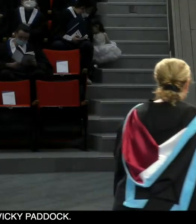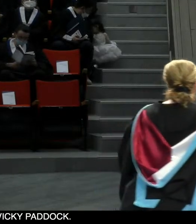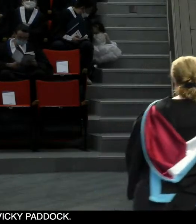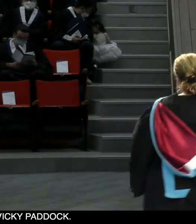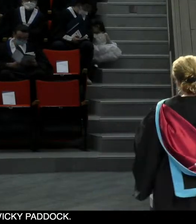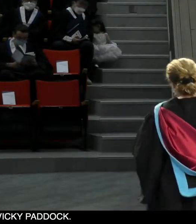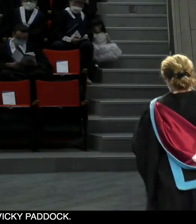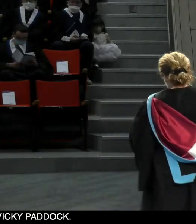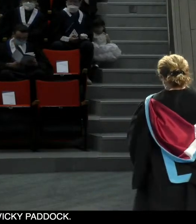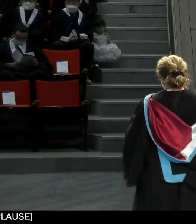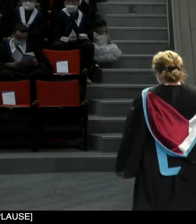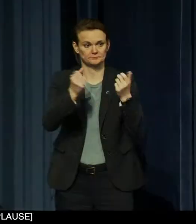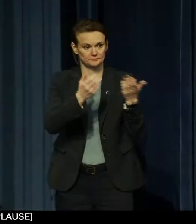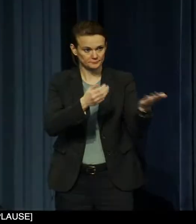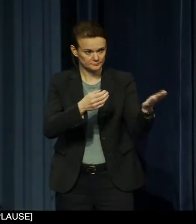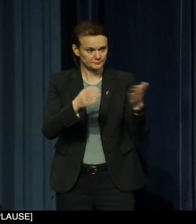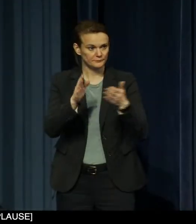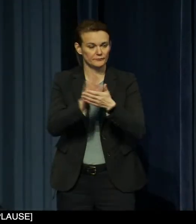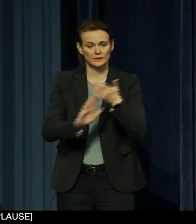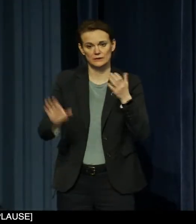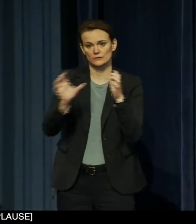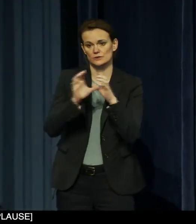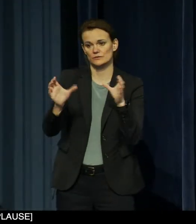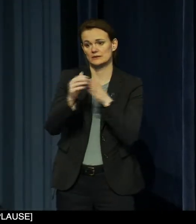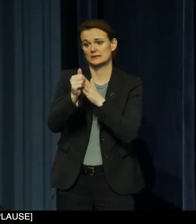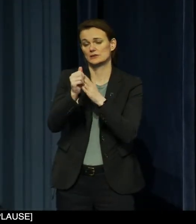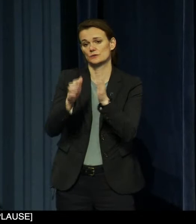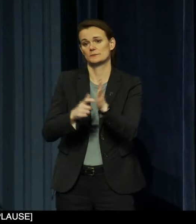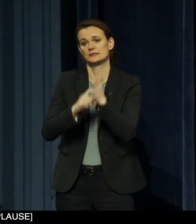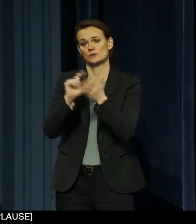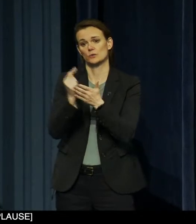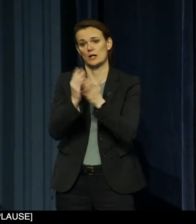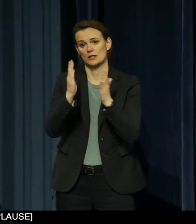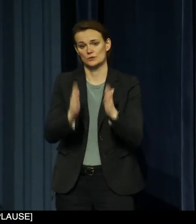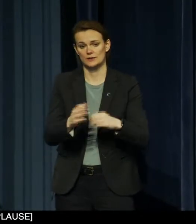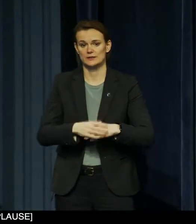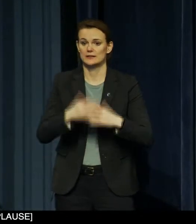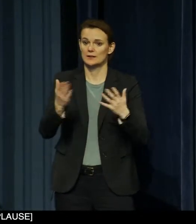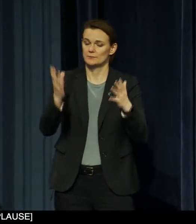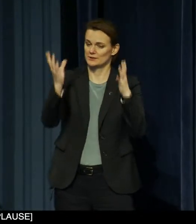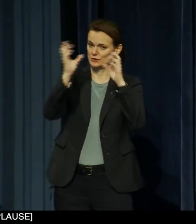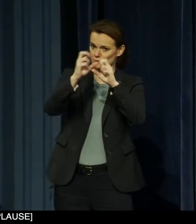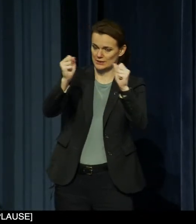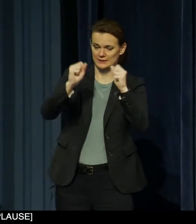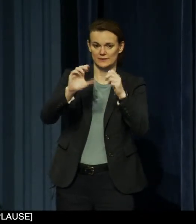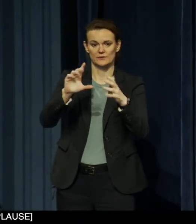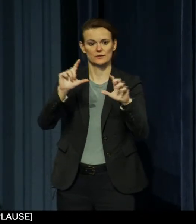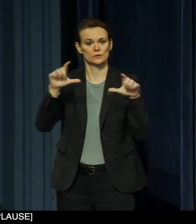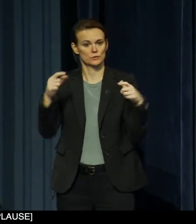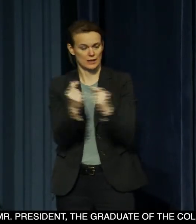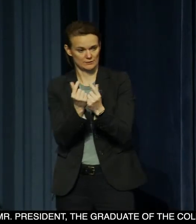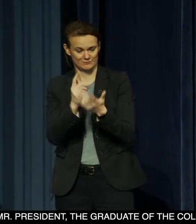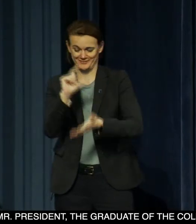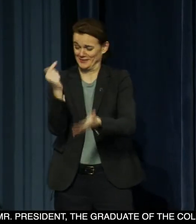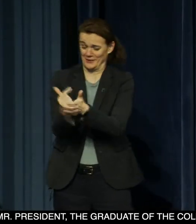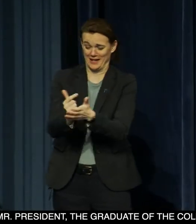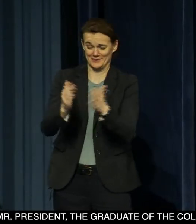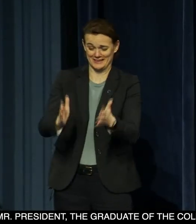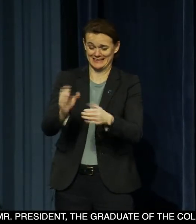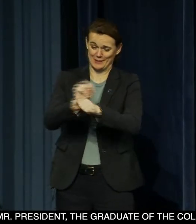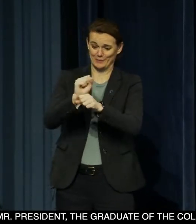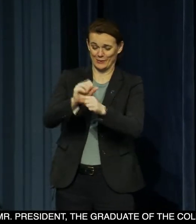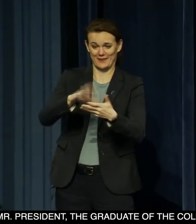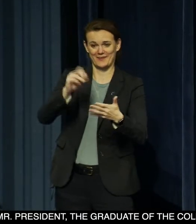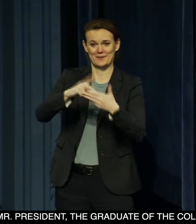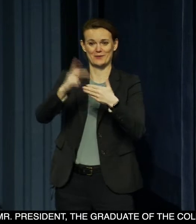Mr. President, the graduate of the College Certificate in Leadership Essentials, and Mr. President, the graduates of NSCC Employee Learning